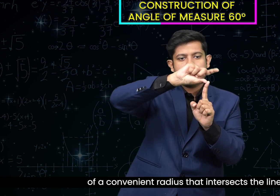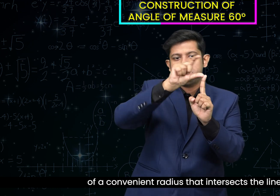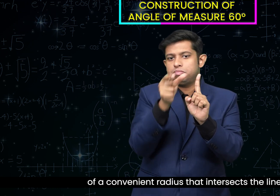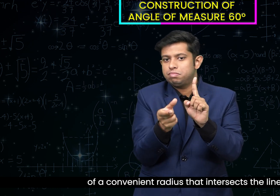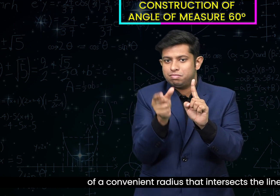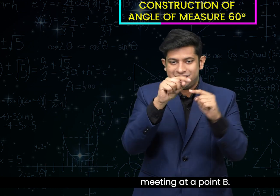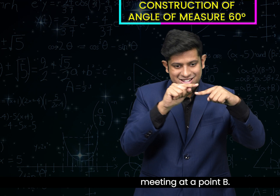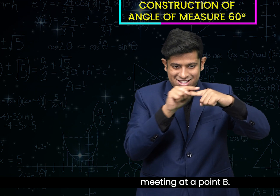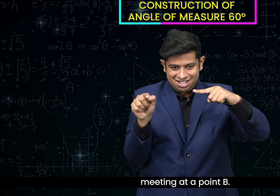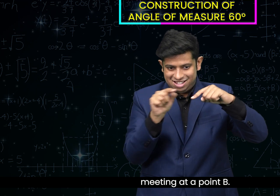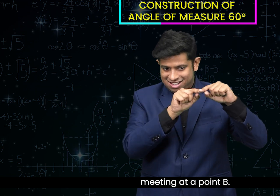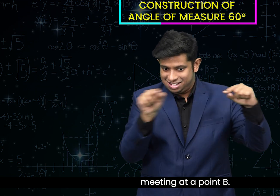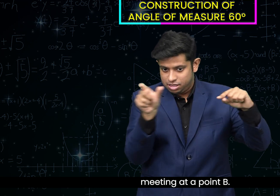the line meeting at a point B.